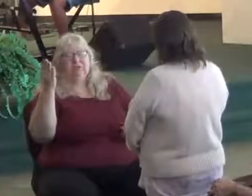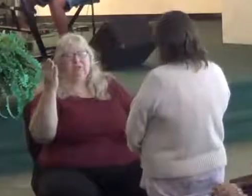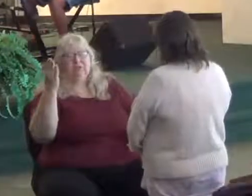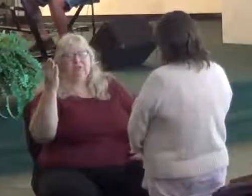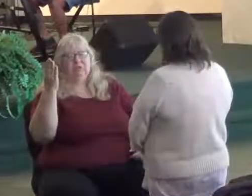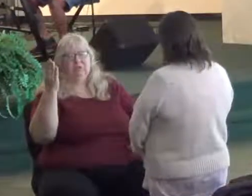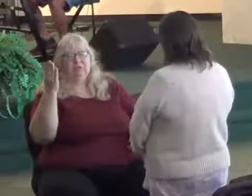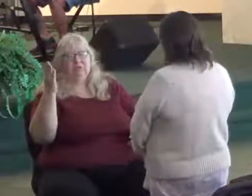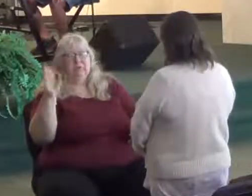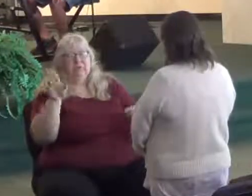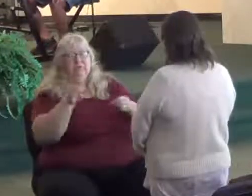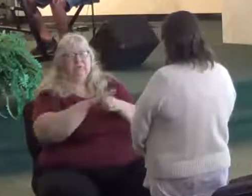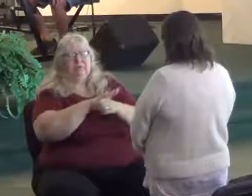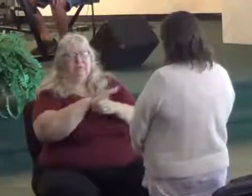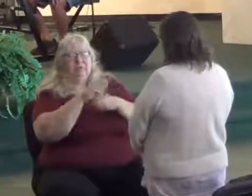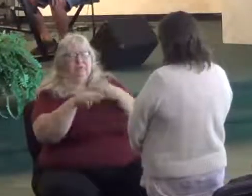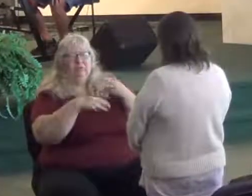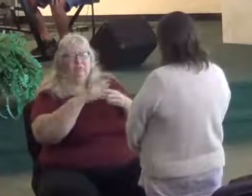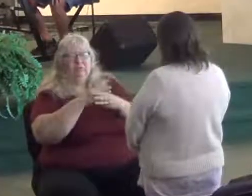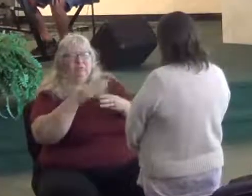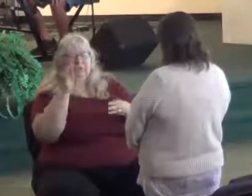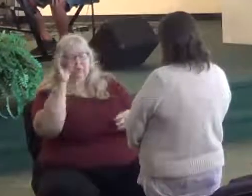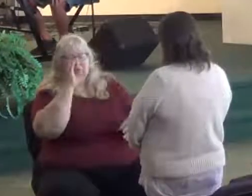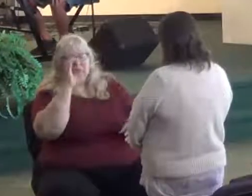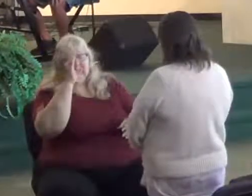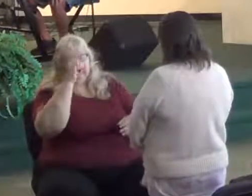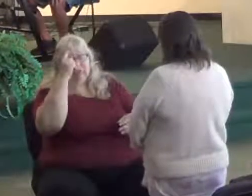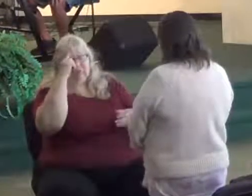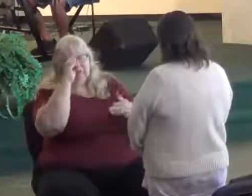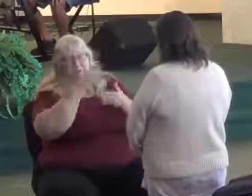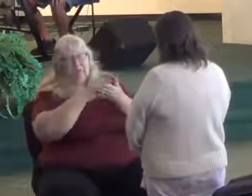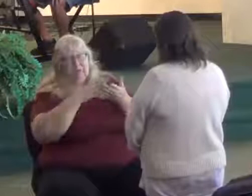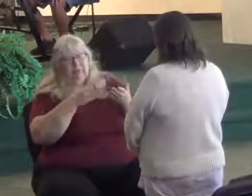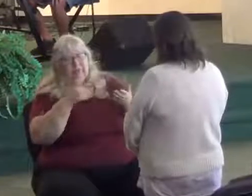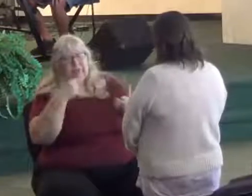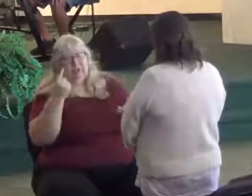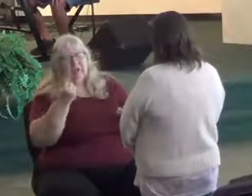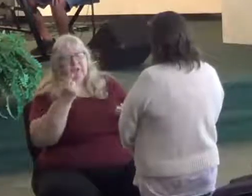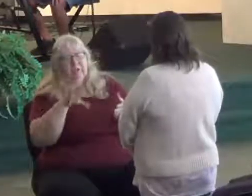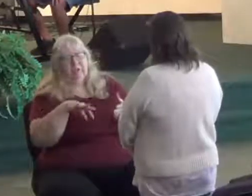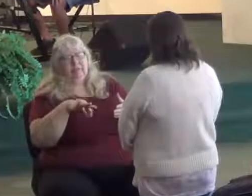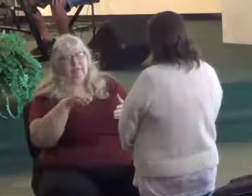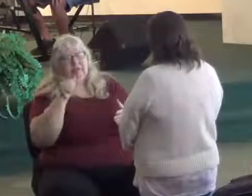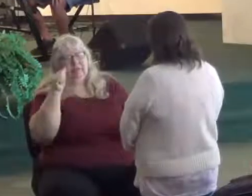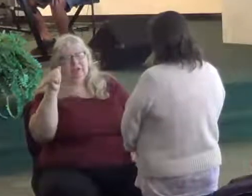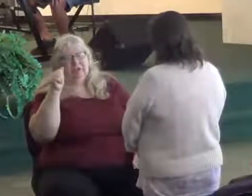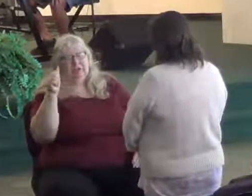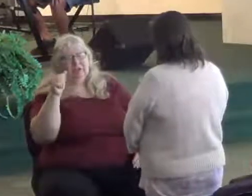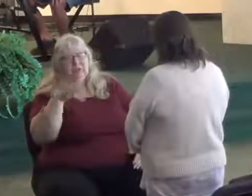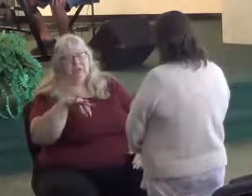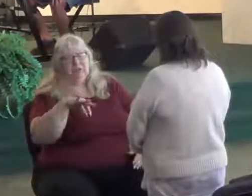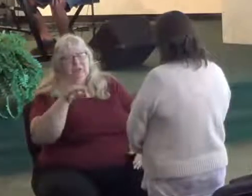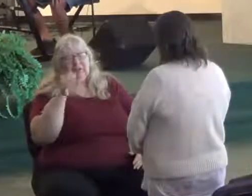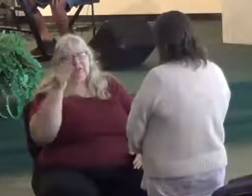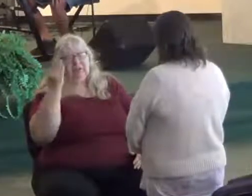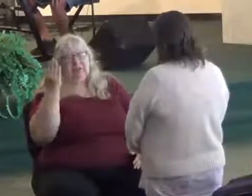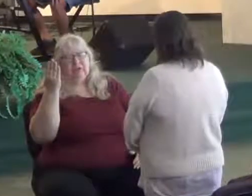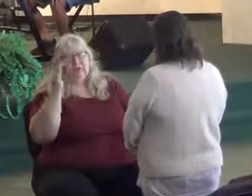The whole world is looking for something, and Lord, it can only be found in you. Found in you,